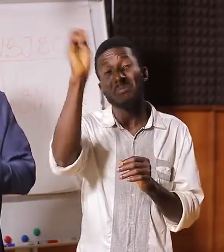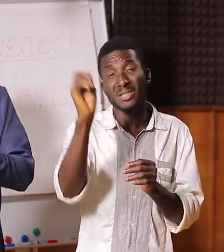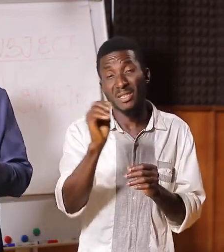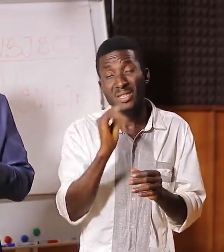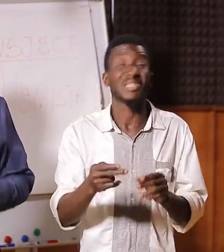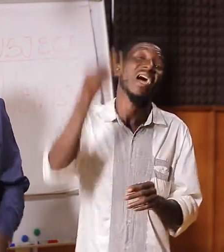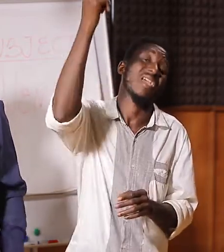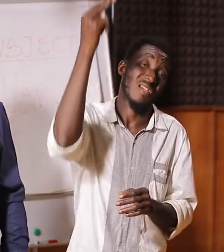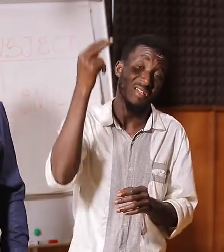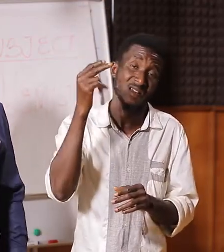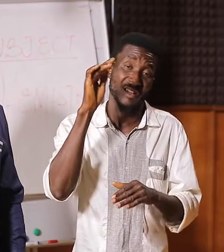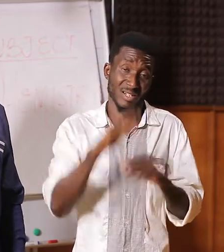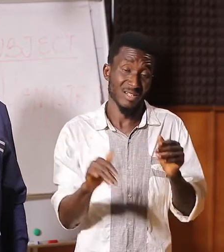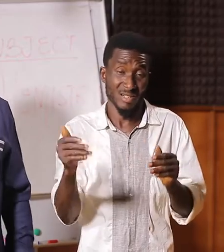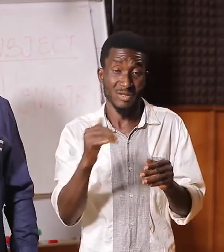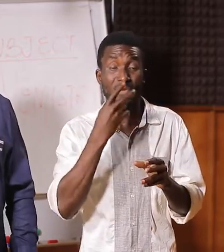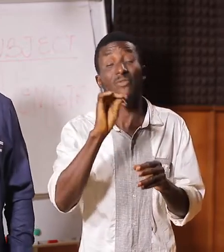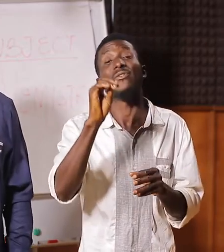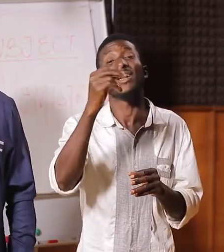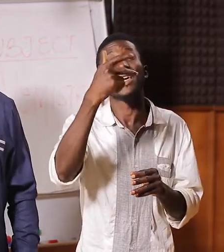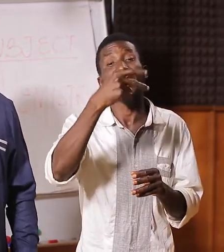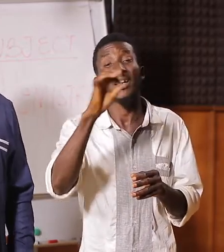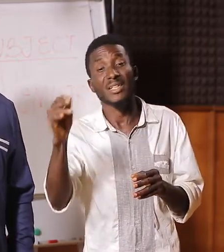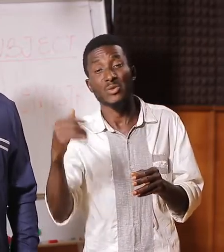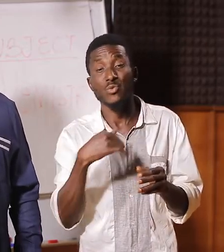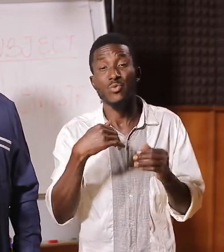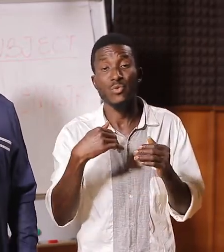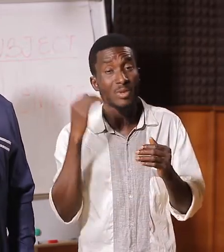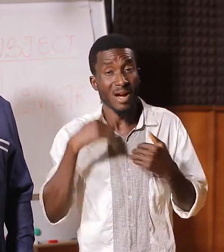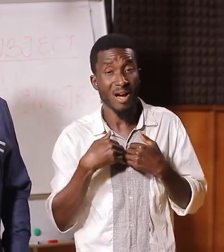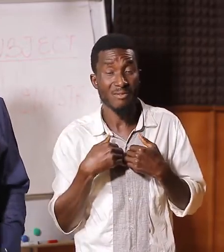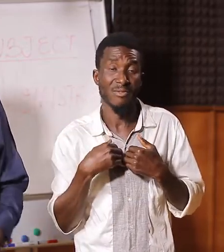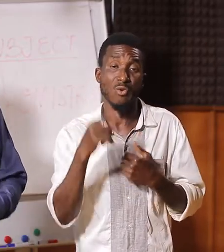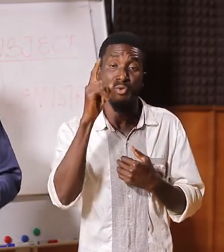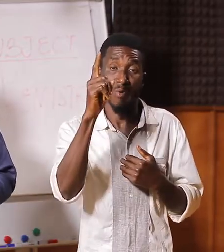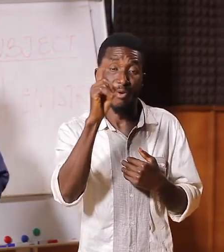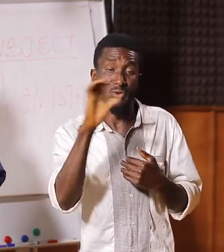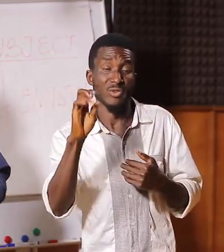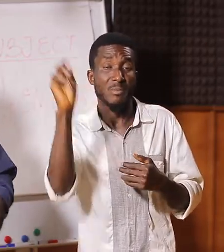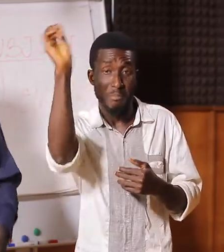2,2,4-trimethyl-pentane is higher than that of the heptane, then we have up to about 100%